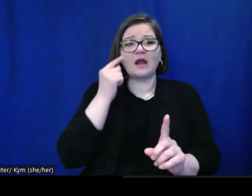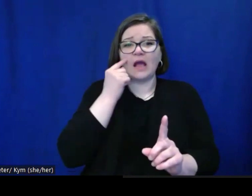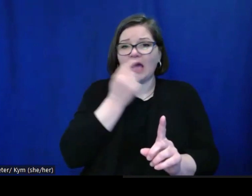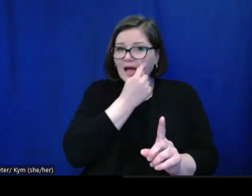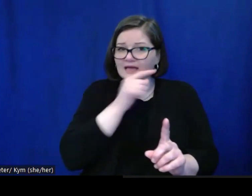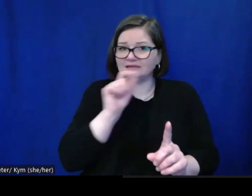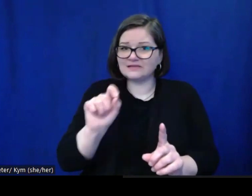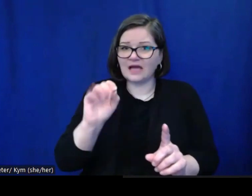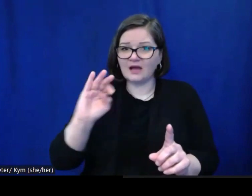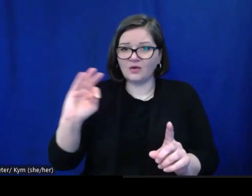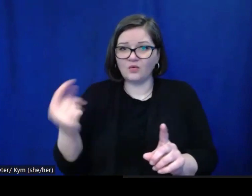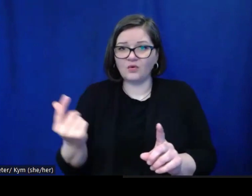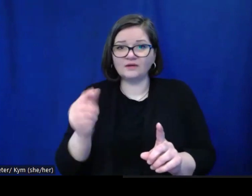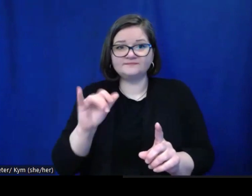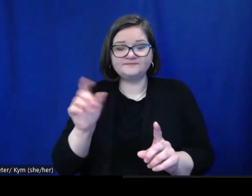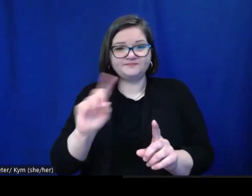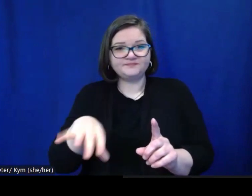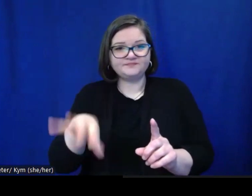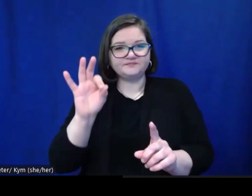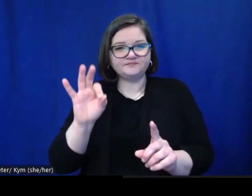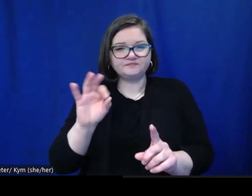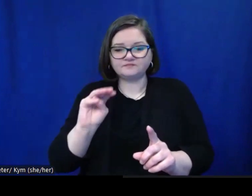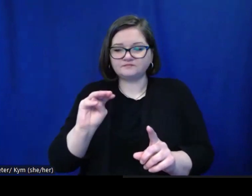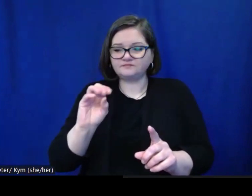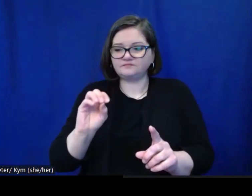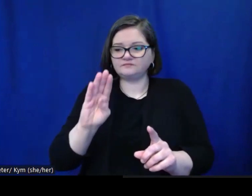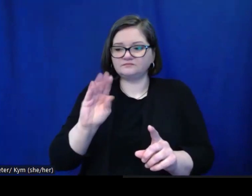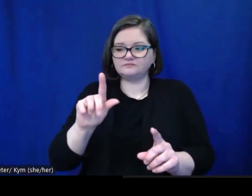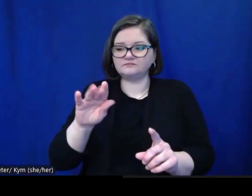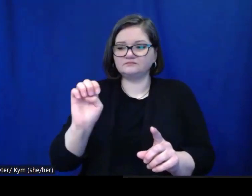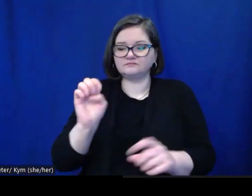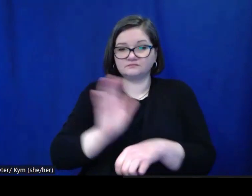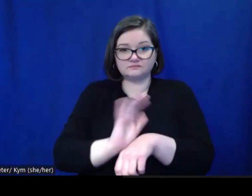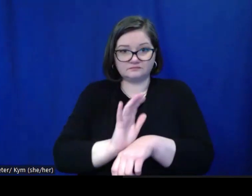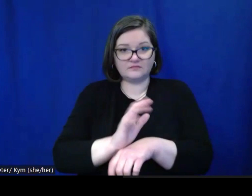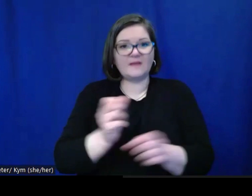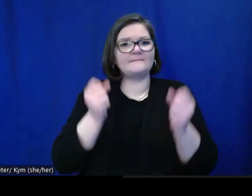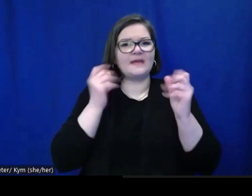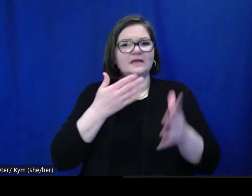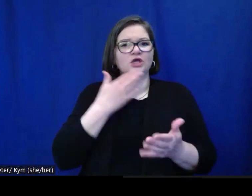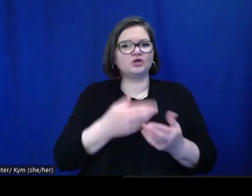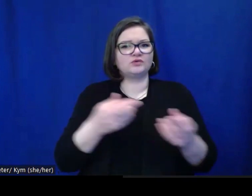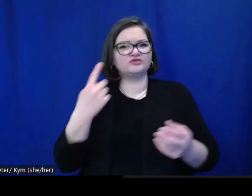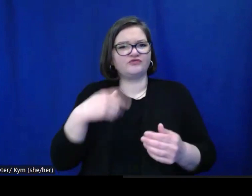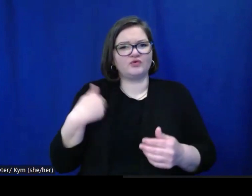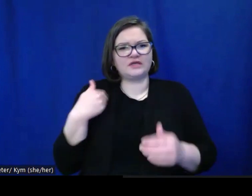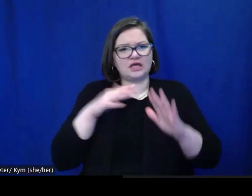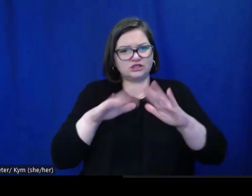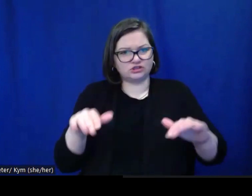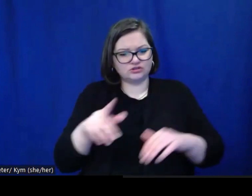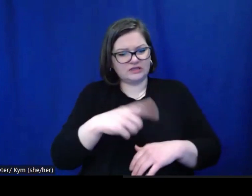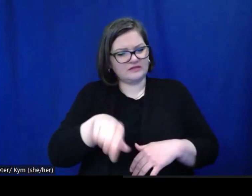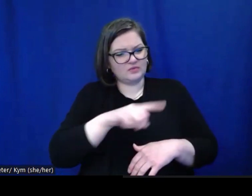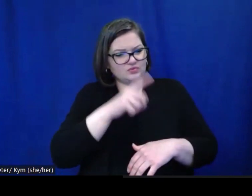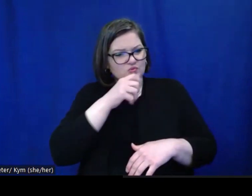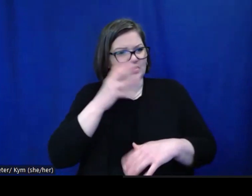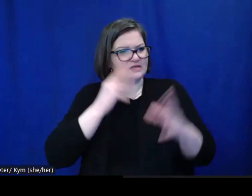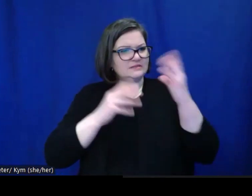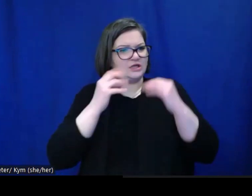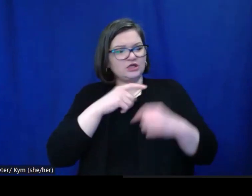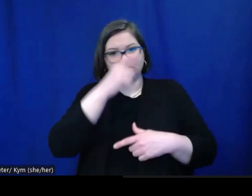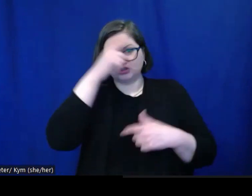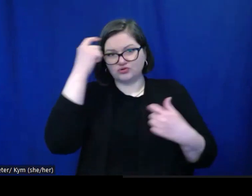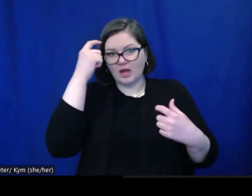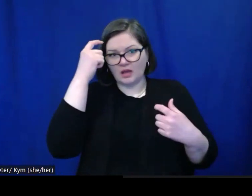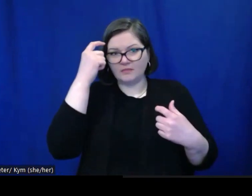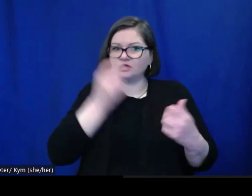Baby Mobile video. It's a lot of great resources for young children experiencing trauma. So